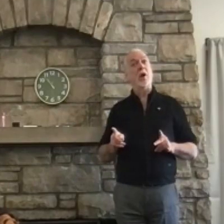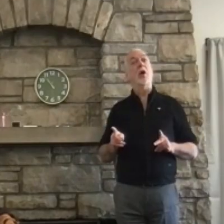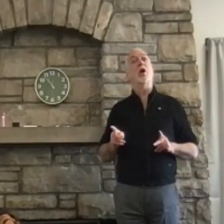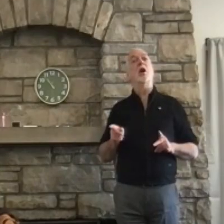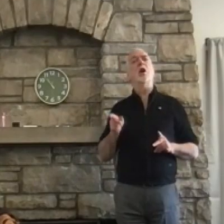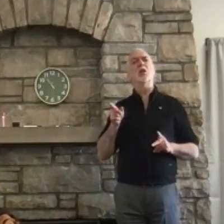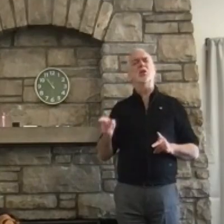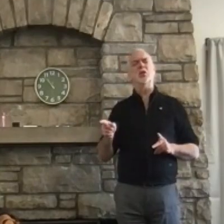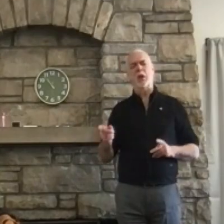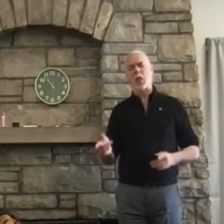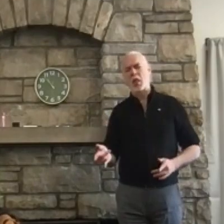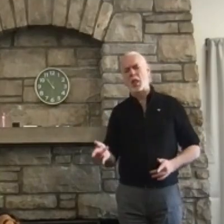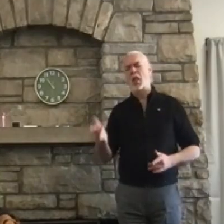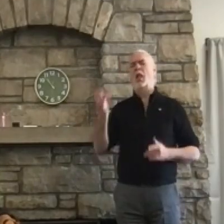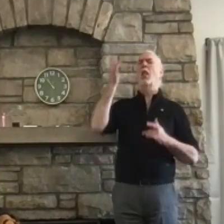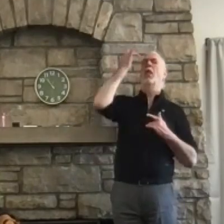contracted